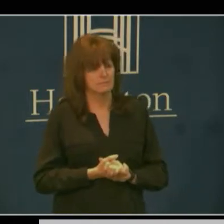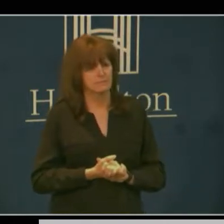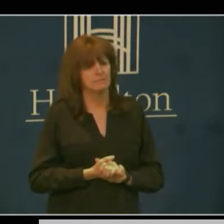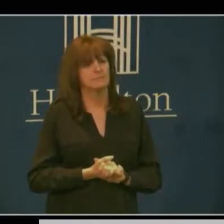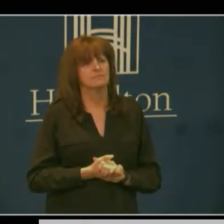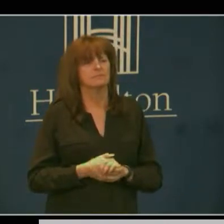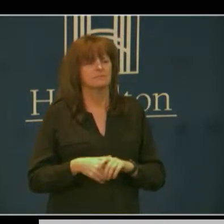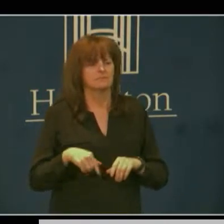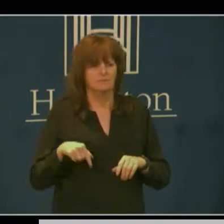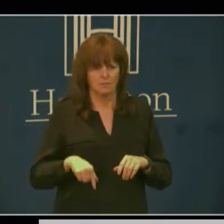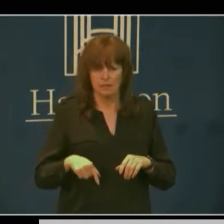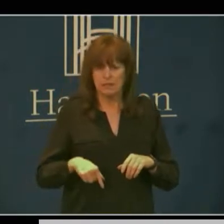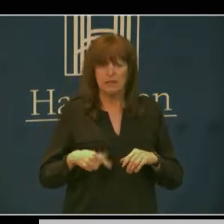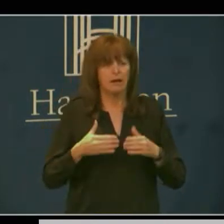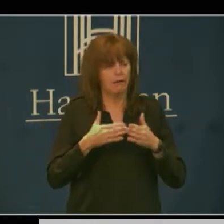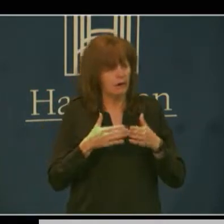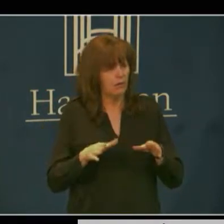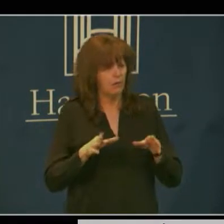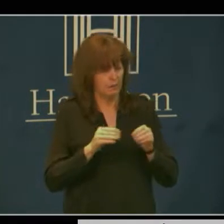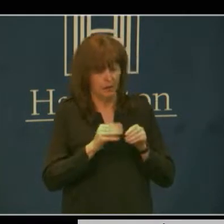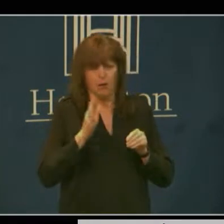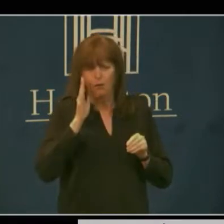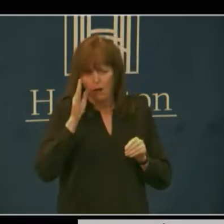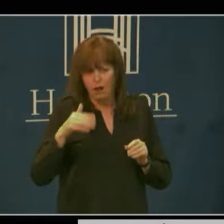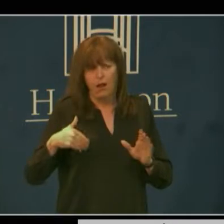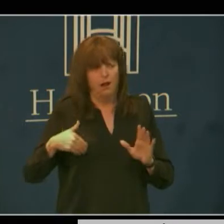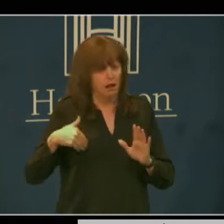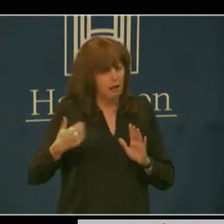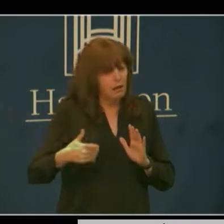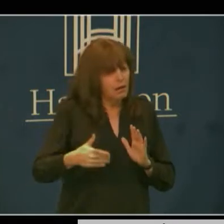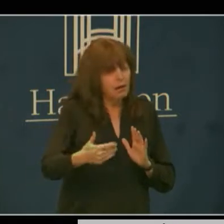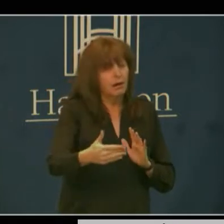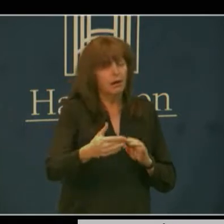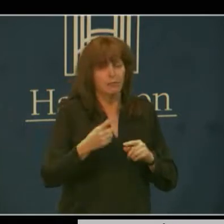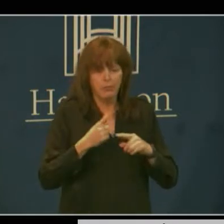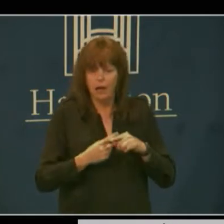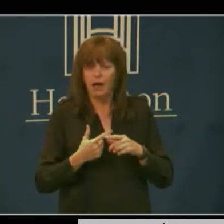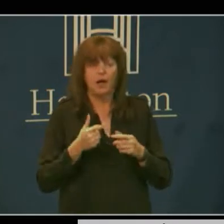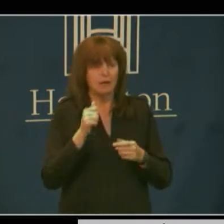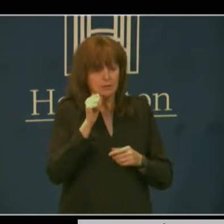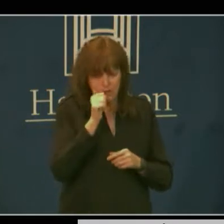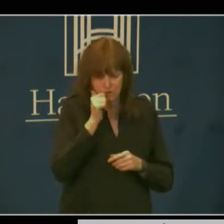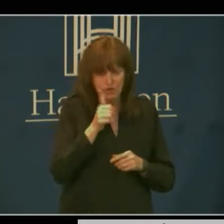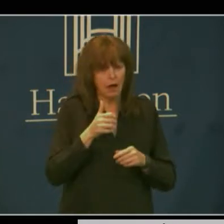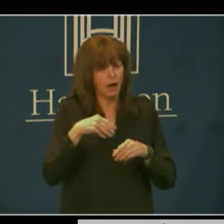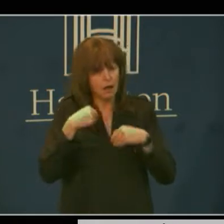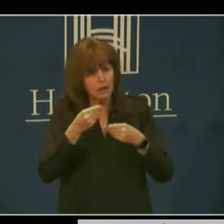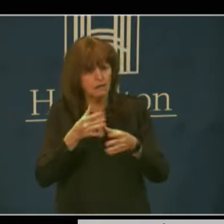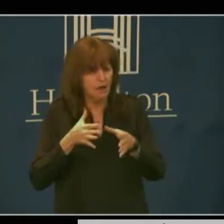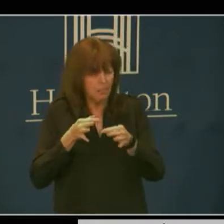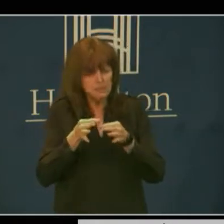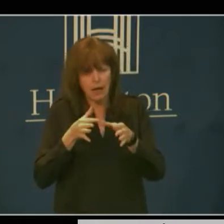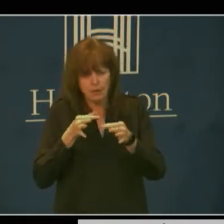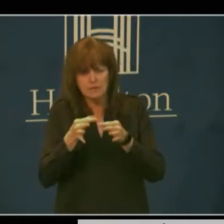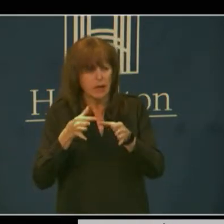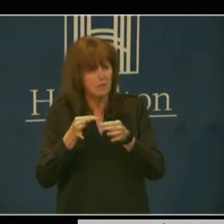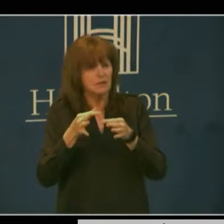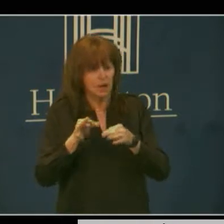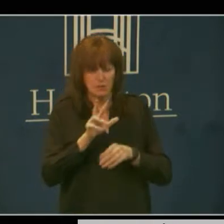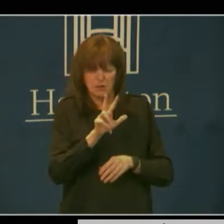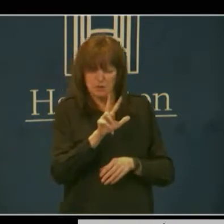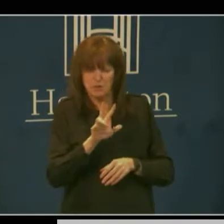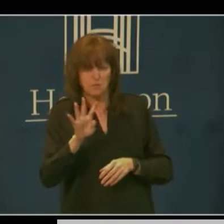briefings that we do in and around 3:30 or 4 o'clock, as we have done in the past week and a half.